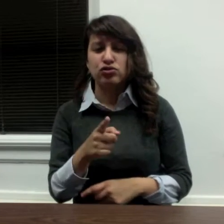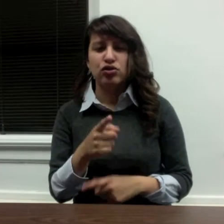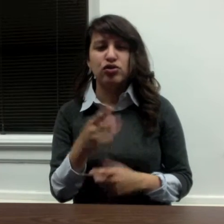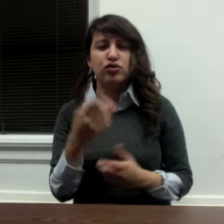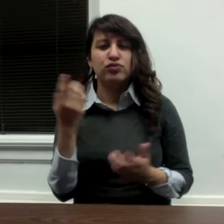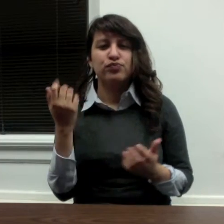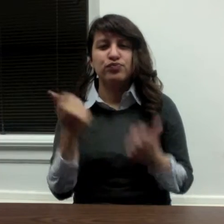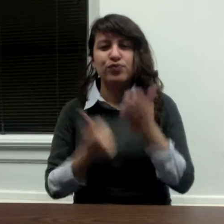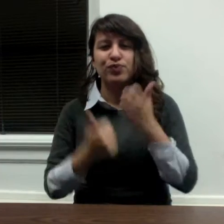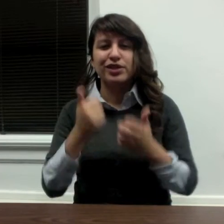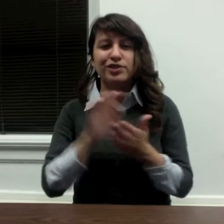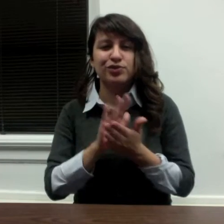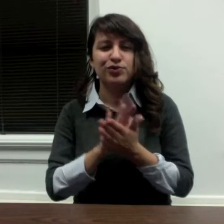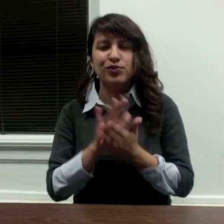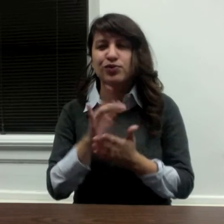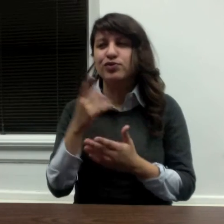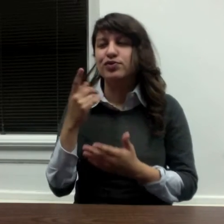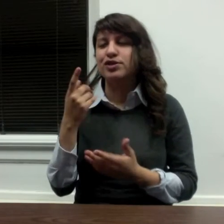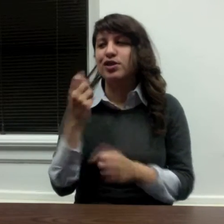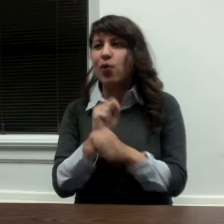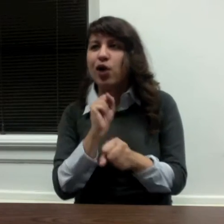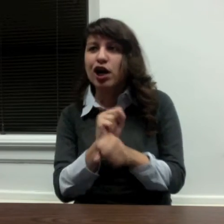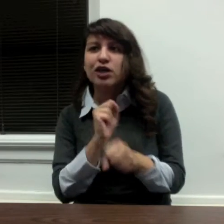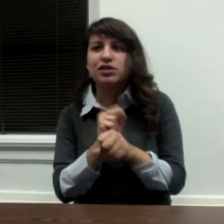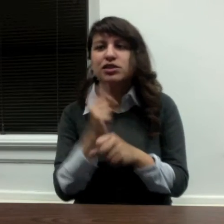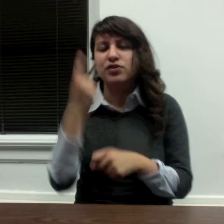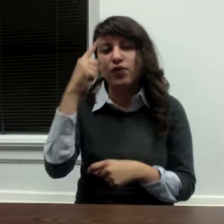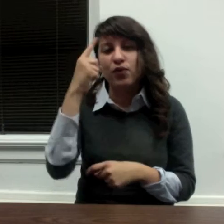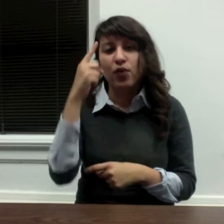what state she lives in, but she's very well known in the deaf community.